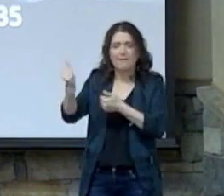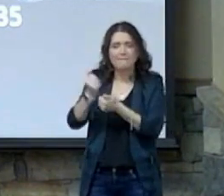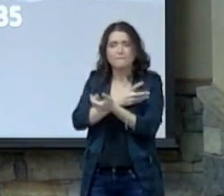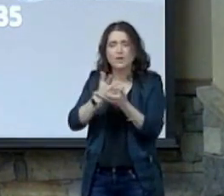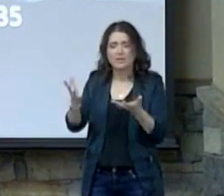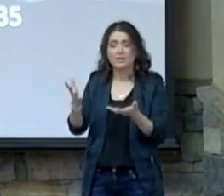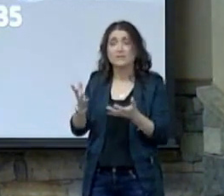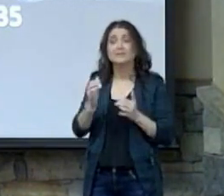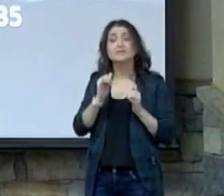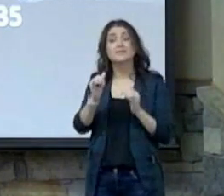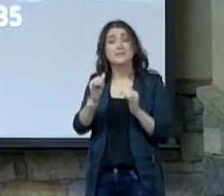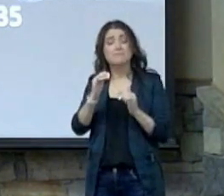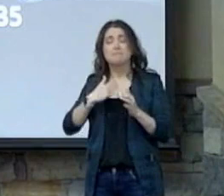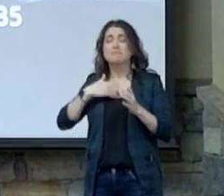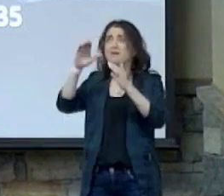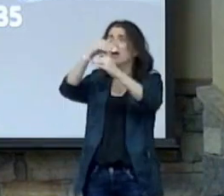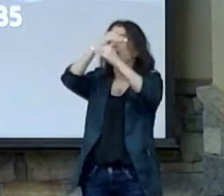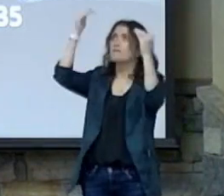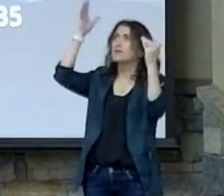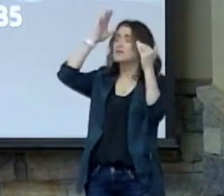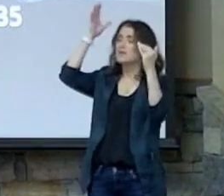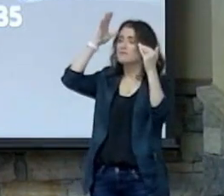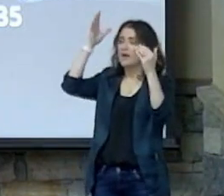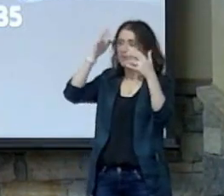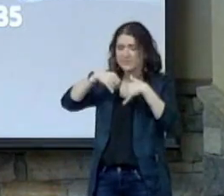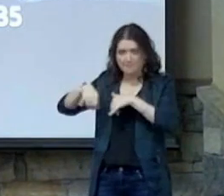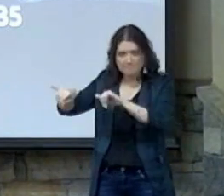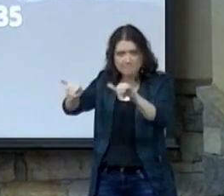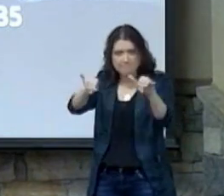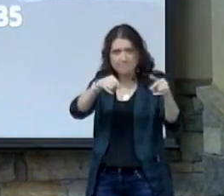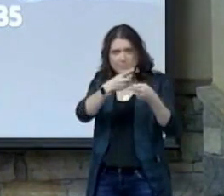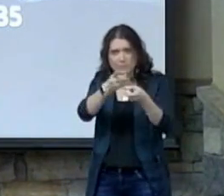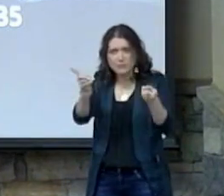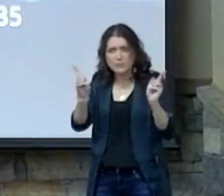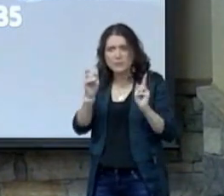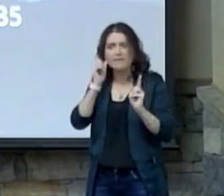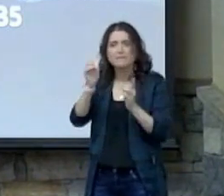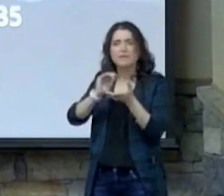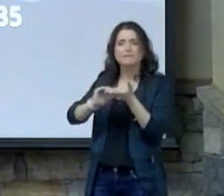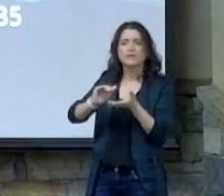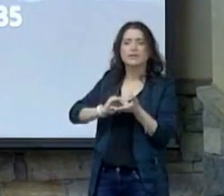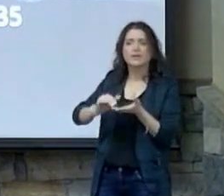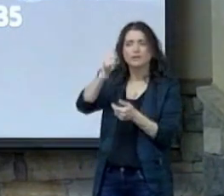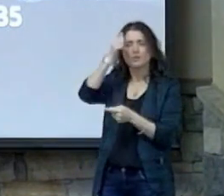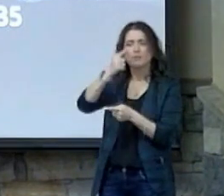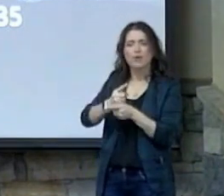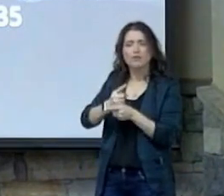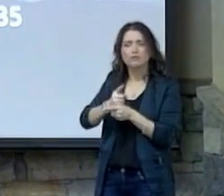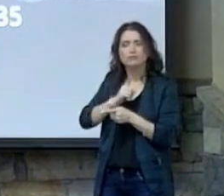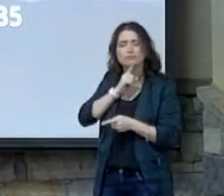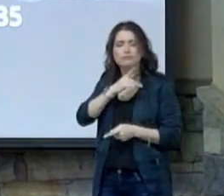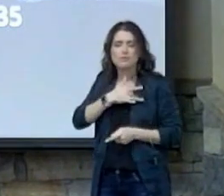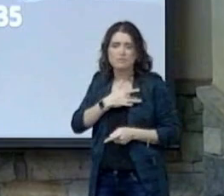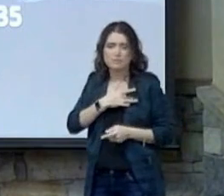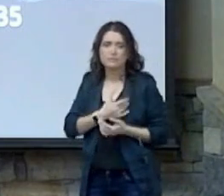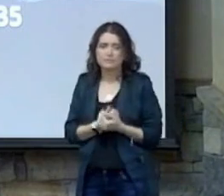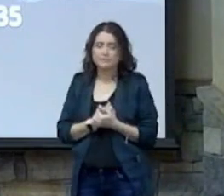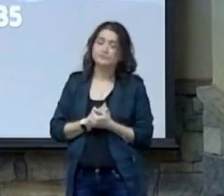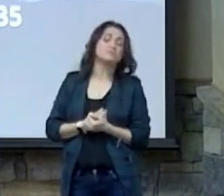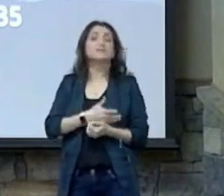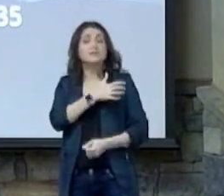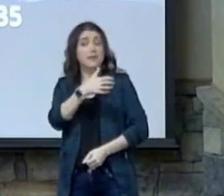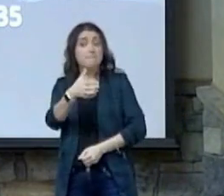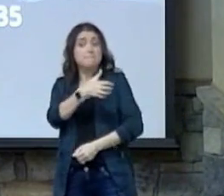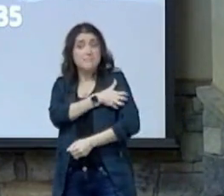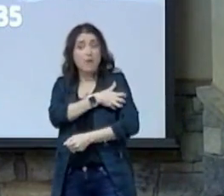my heavenly Father will do to every one of you if you do not forgive your brother from your heart. It's a